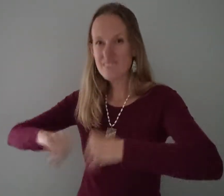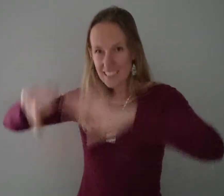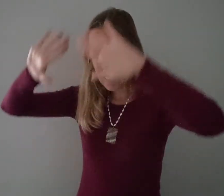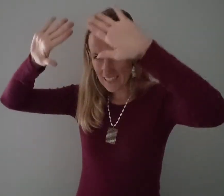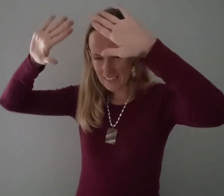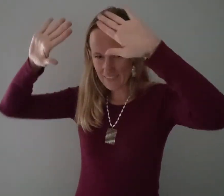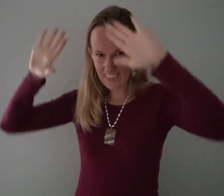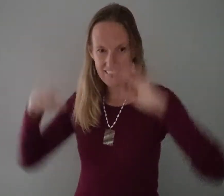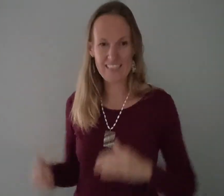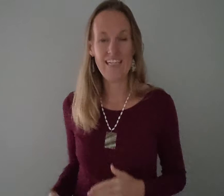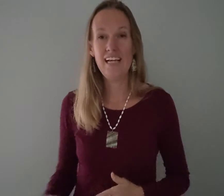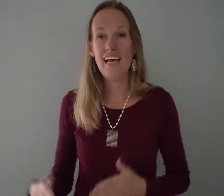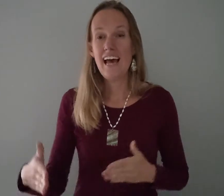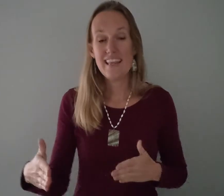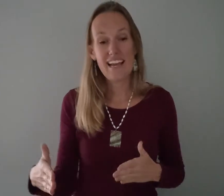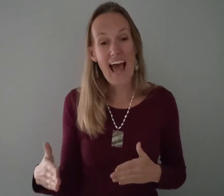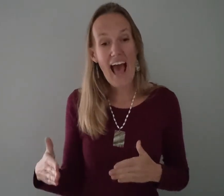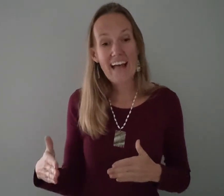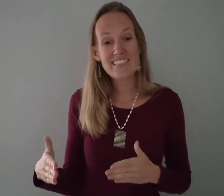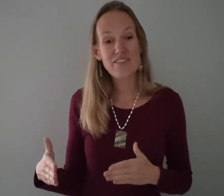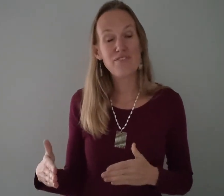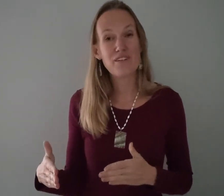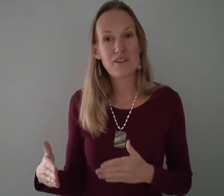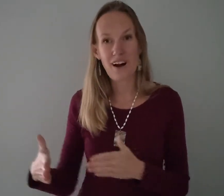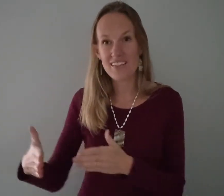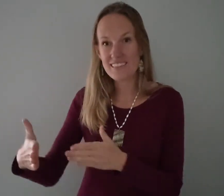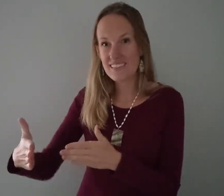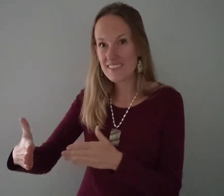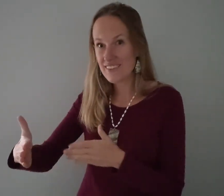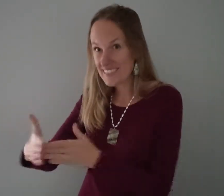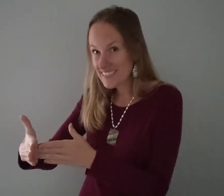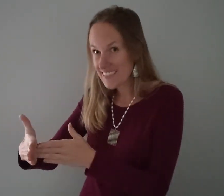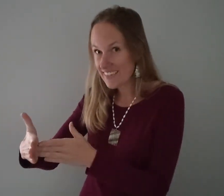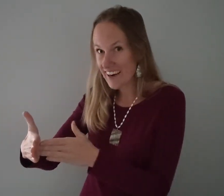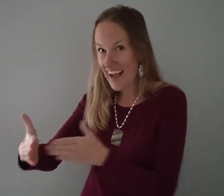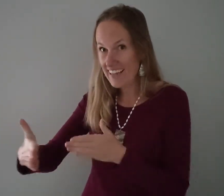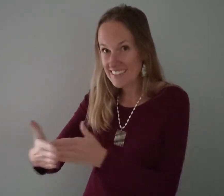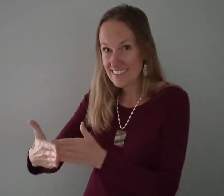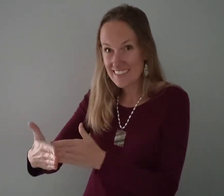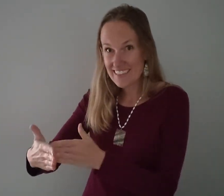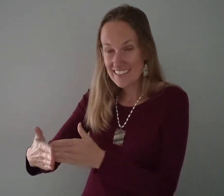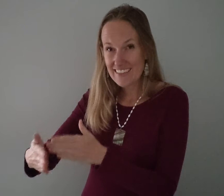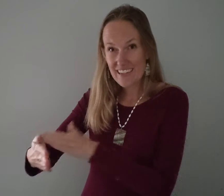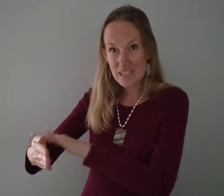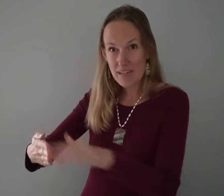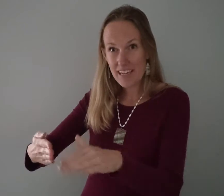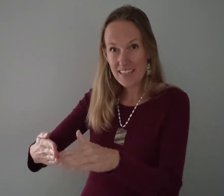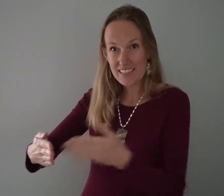A sacrifice. And then at the foot of the cross. So this is a sign for at. Your non-dominant hand is there,